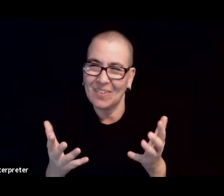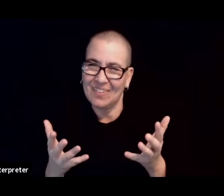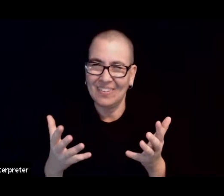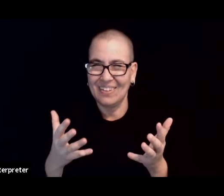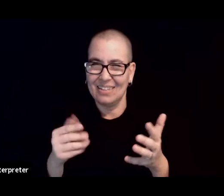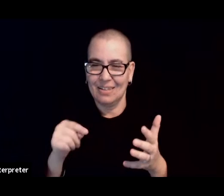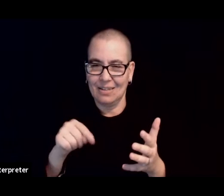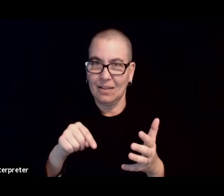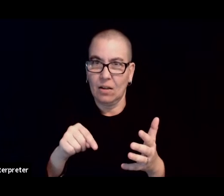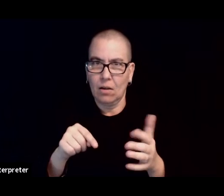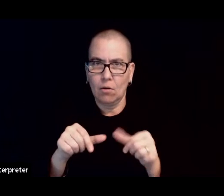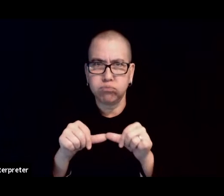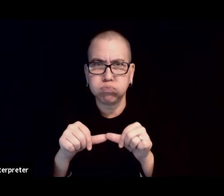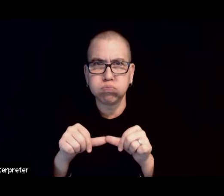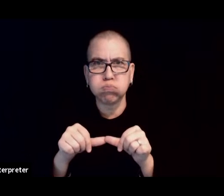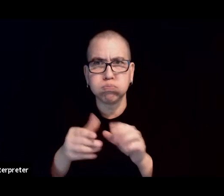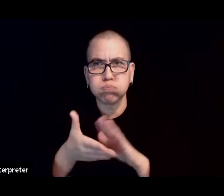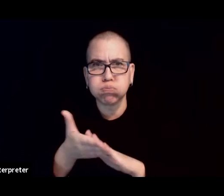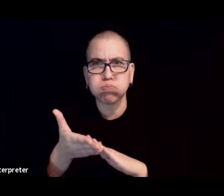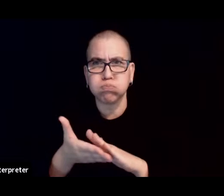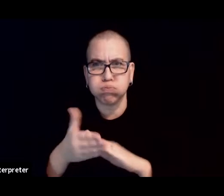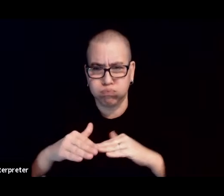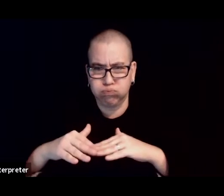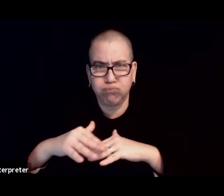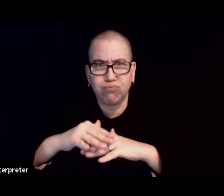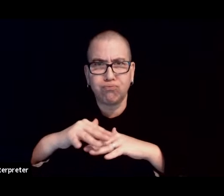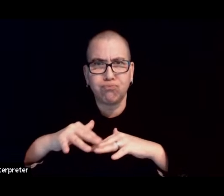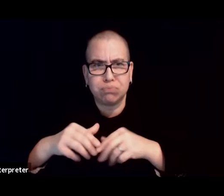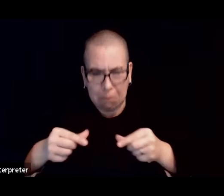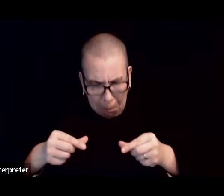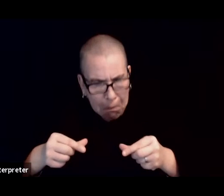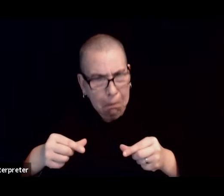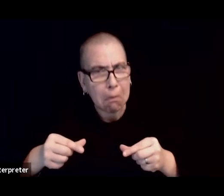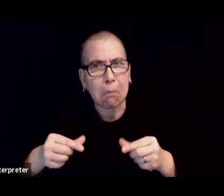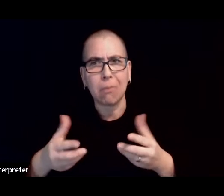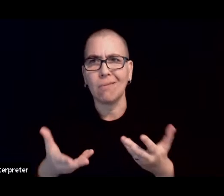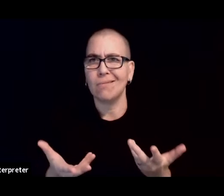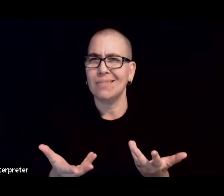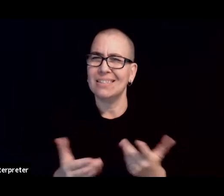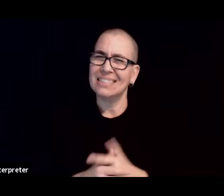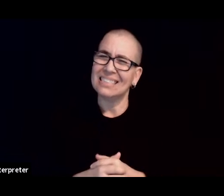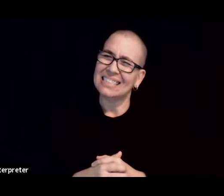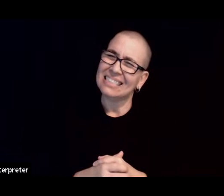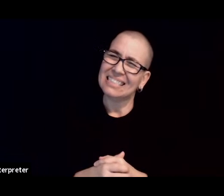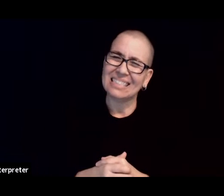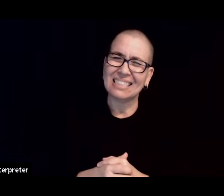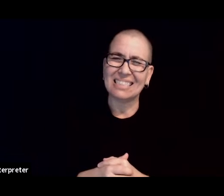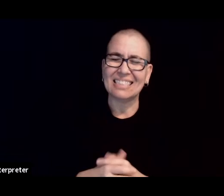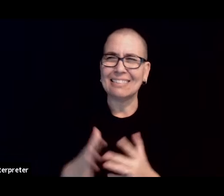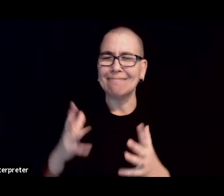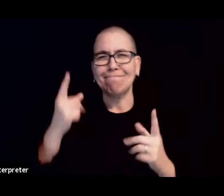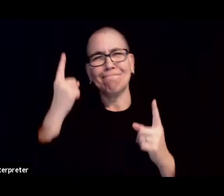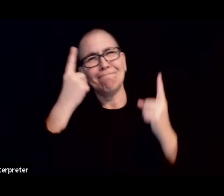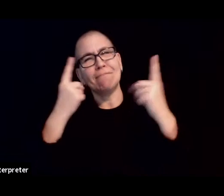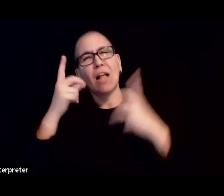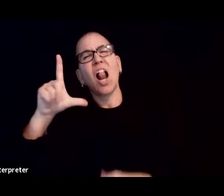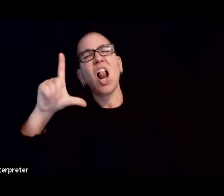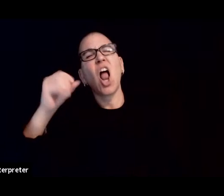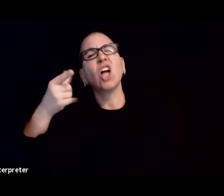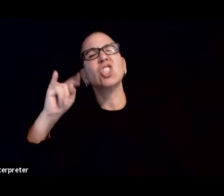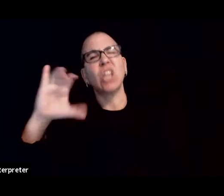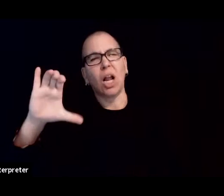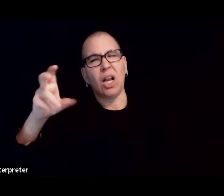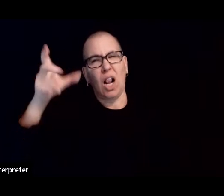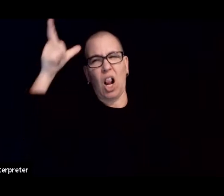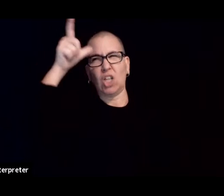Now, certainly from just a logical biologic standpoint, you'd think, well, if it prevents